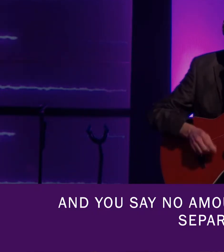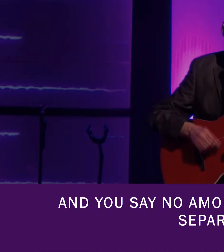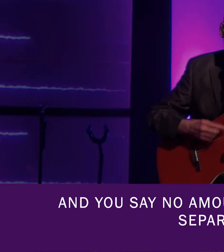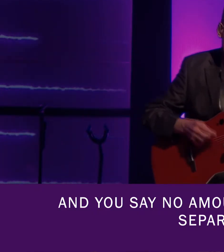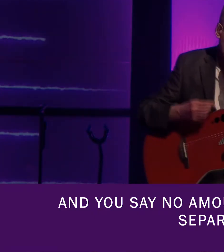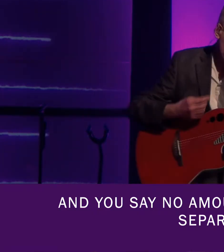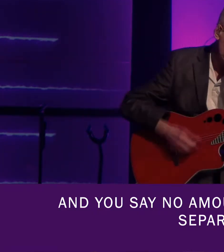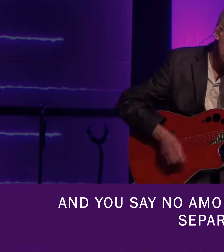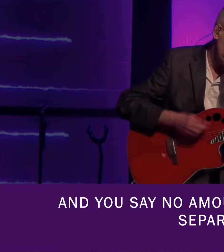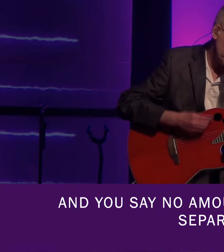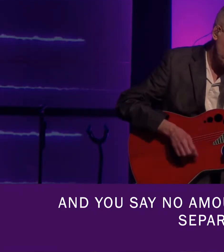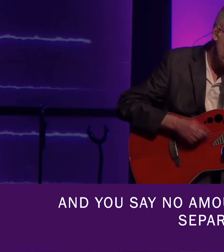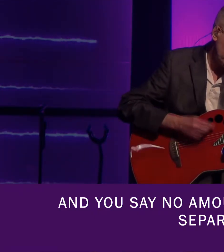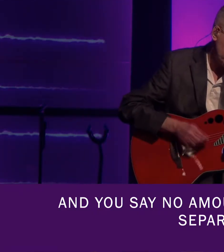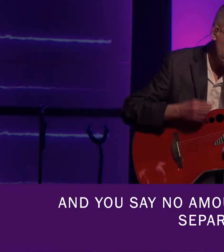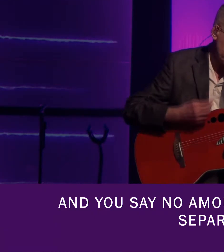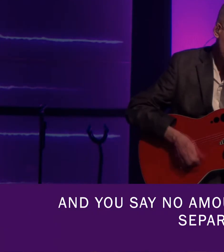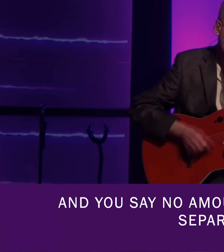us.